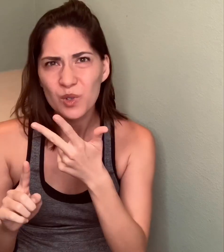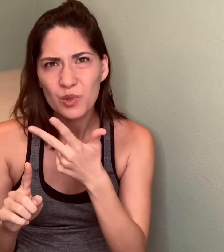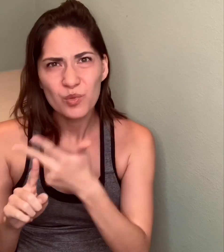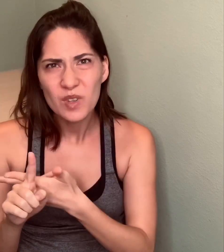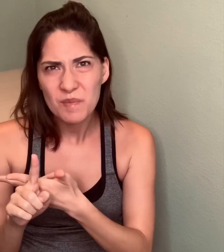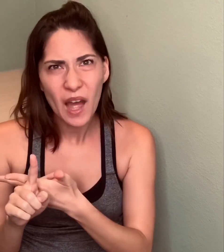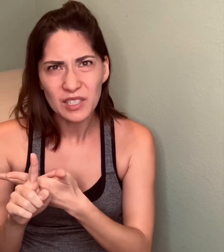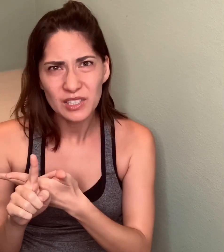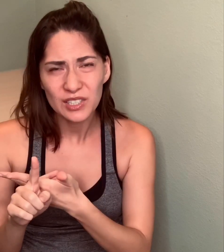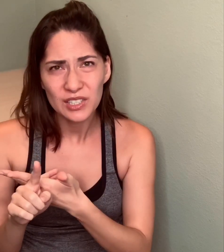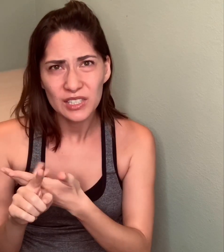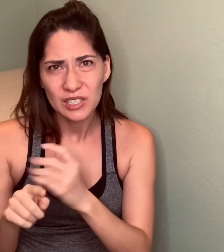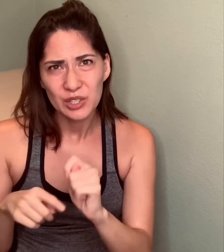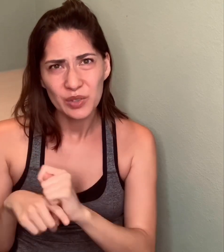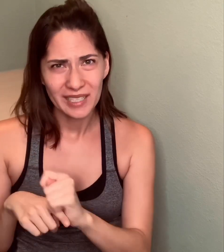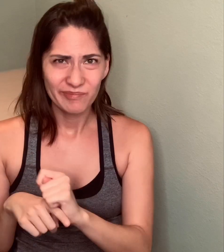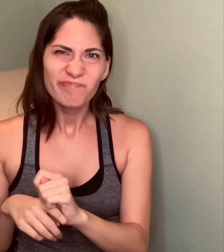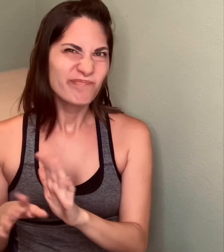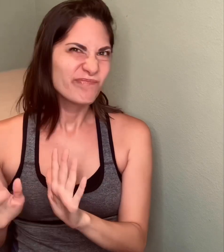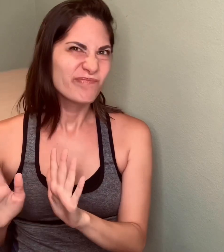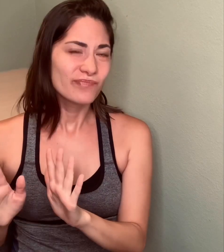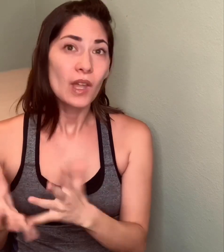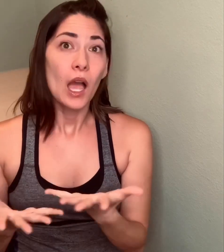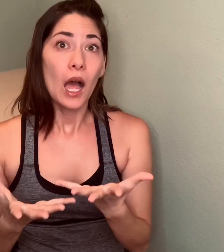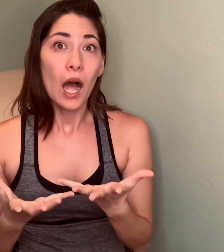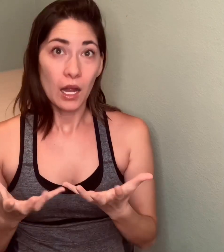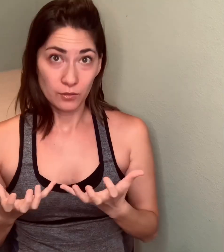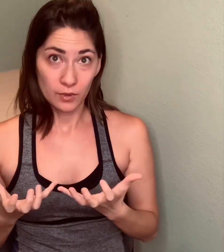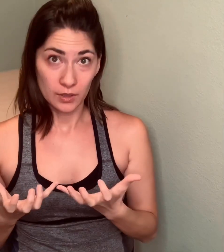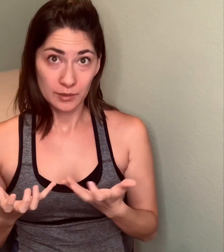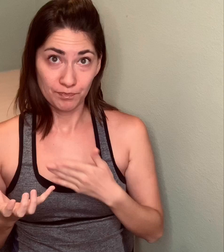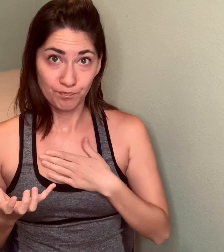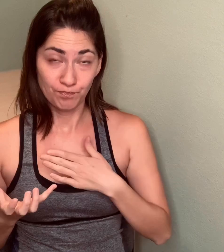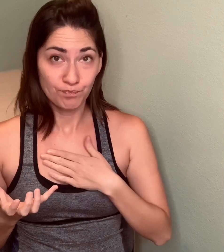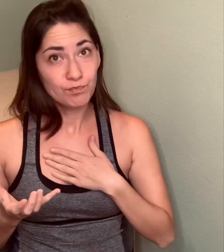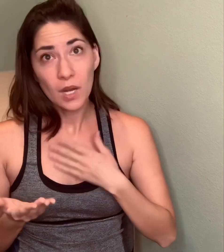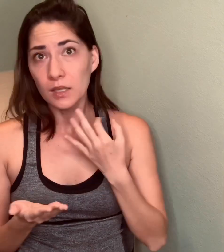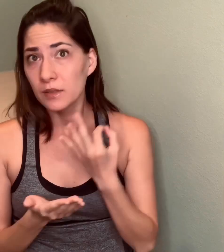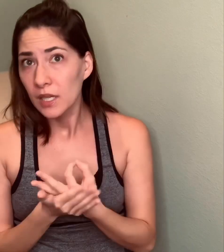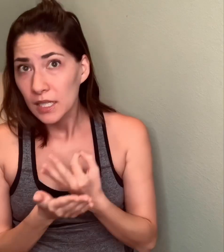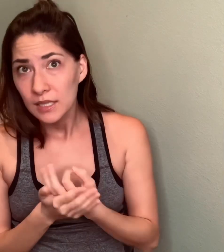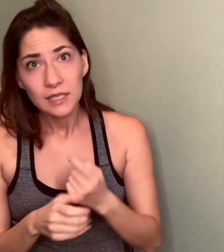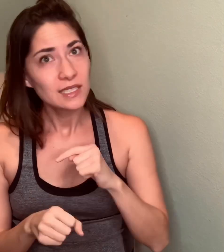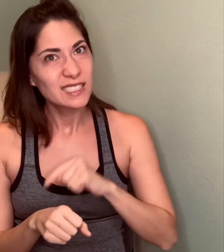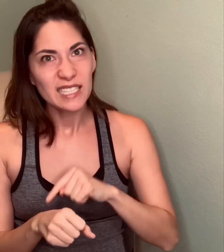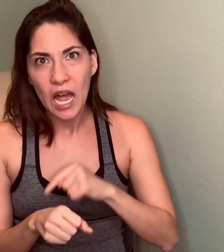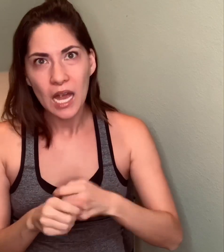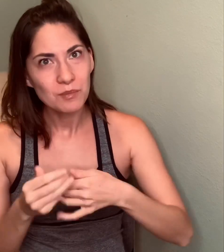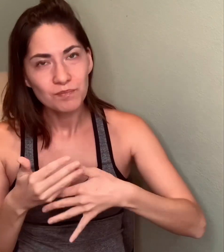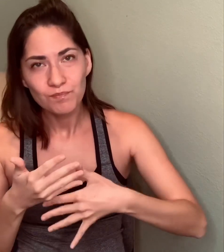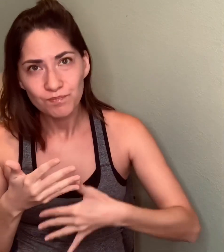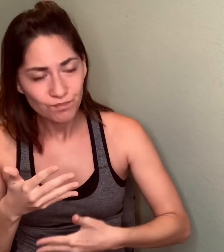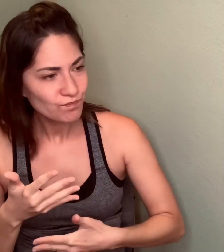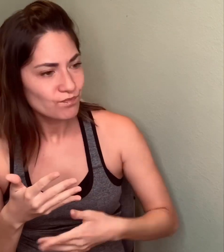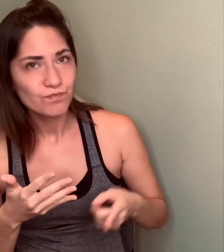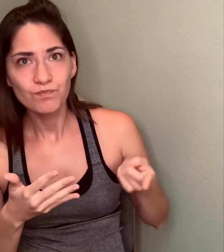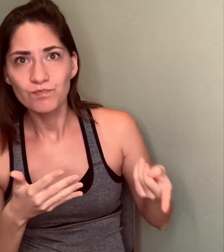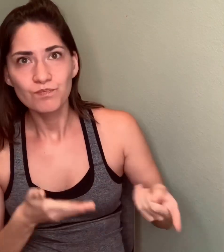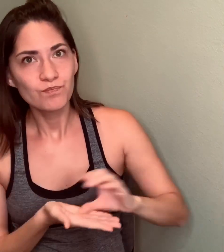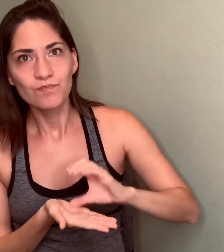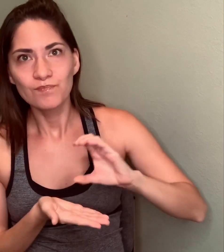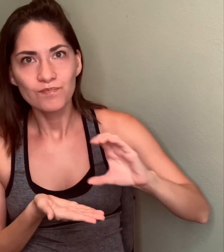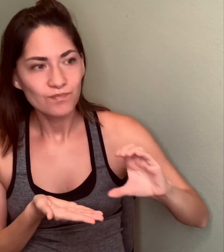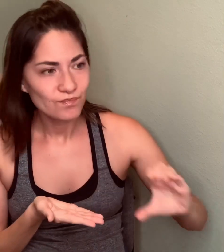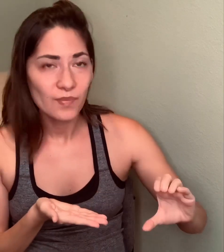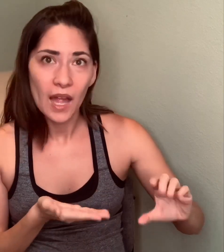my finances, whatever you want to put into that box. I wanted to invest all of that into a program where I felt like I was going to